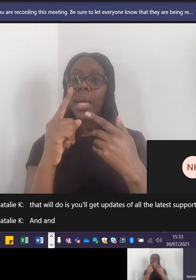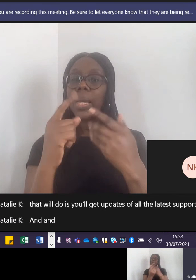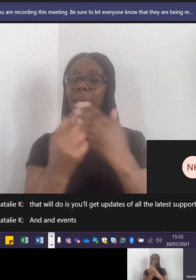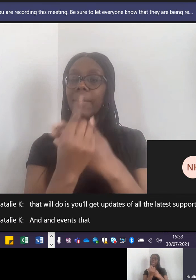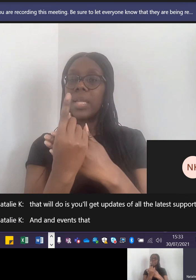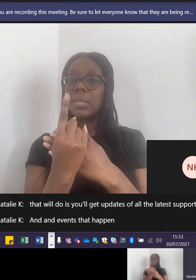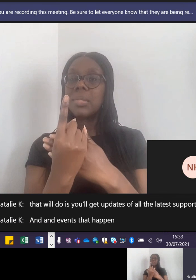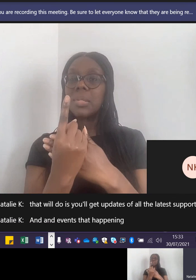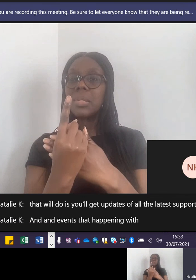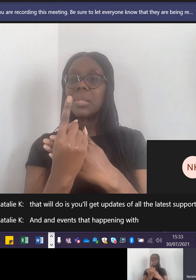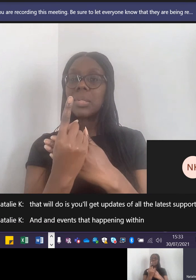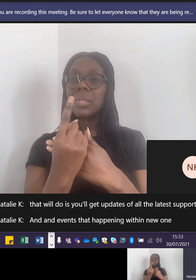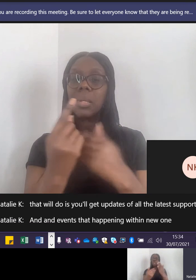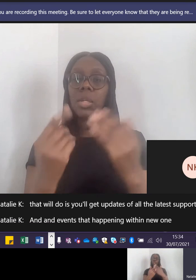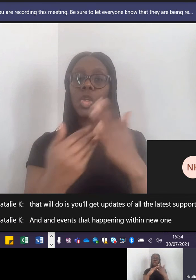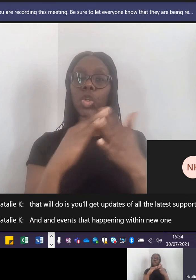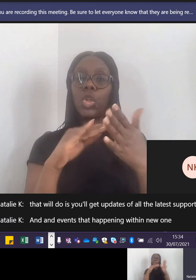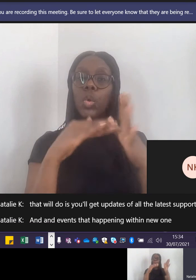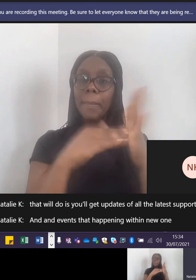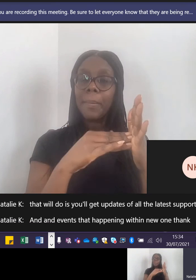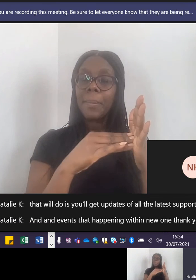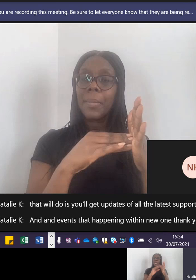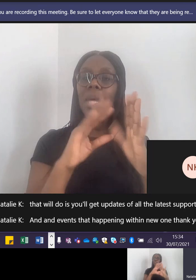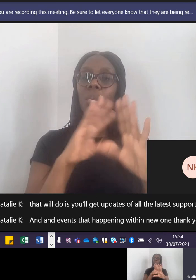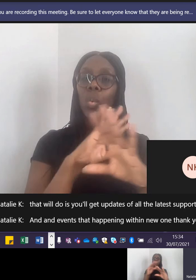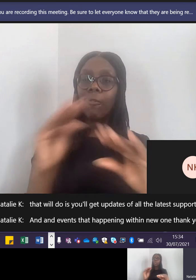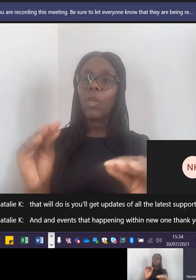are happening within Newham. Thank you so